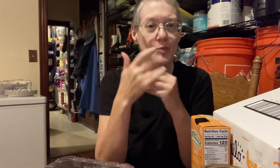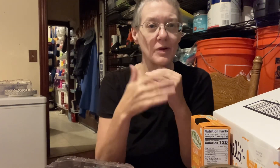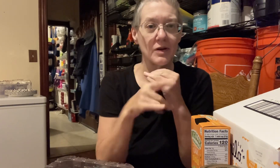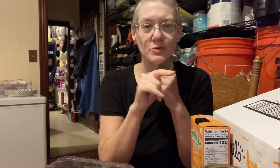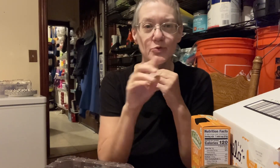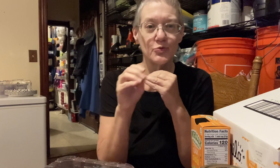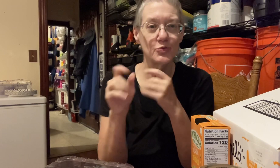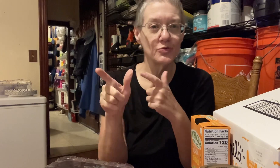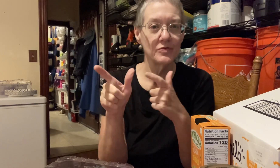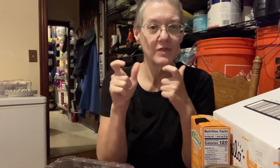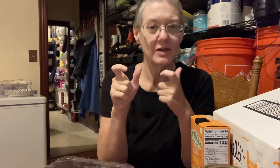quickly.